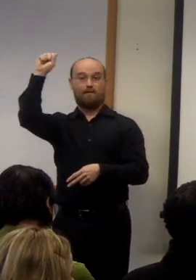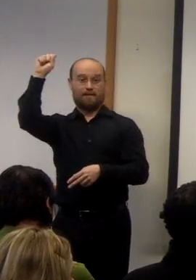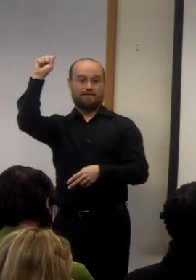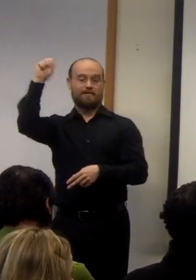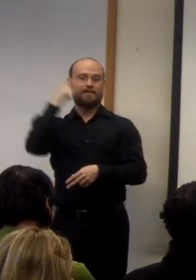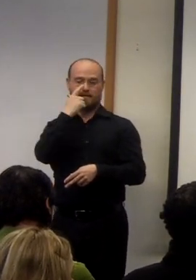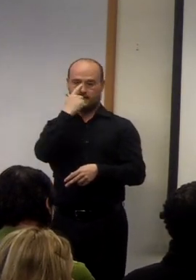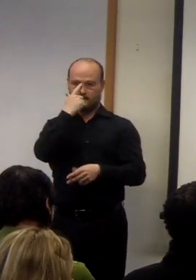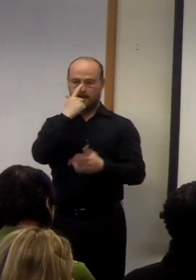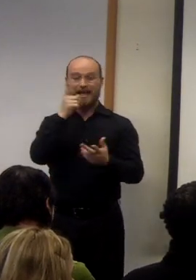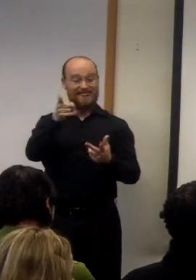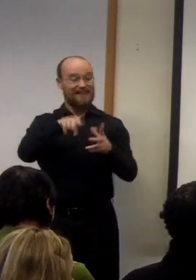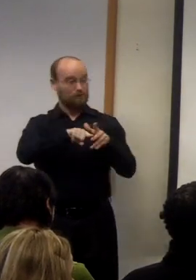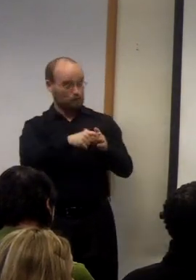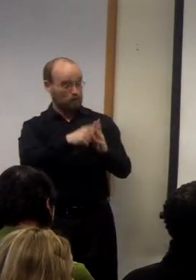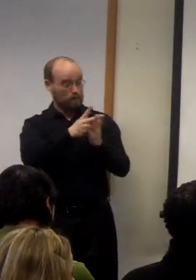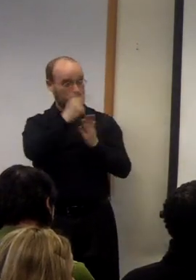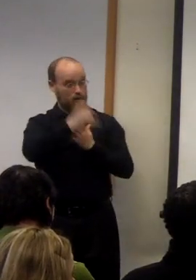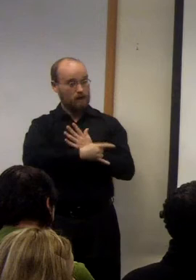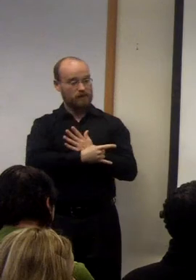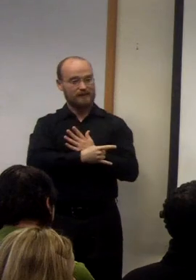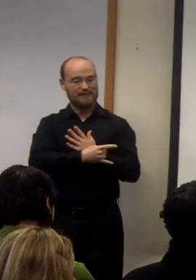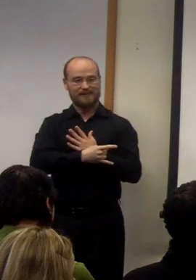off being titled